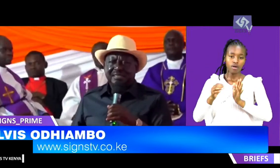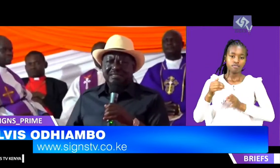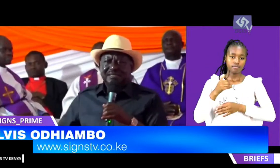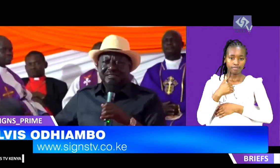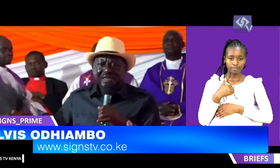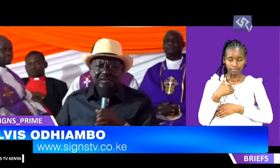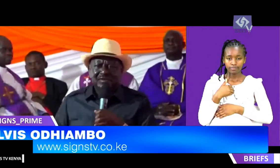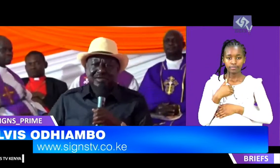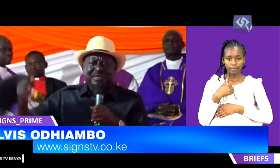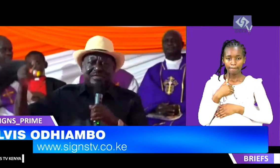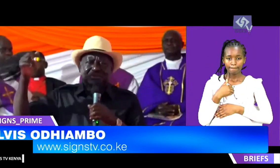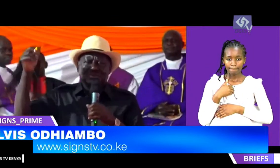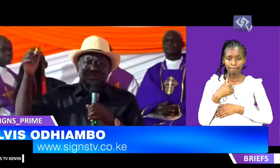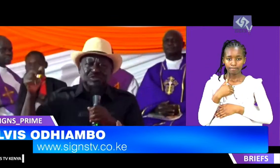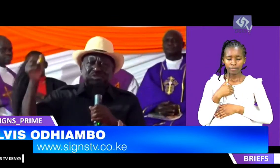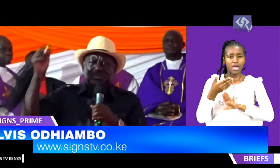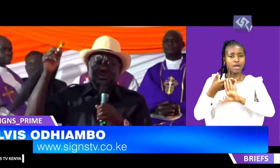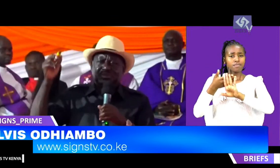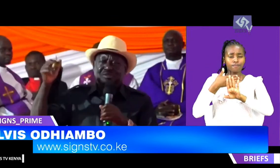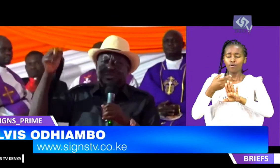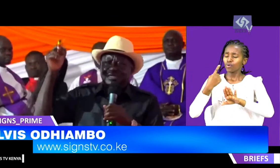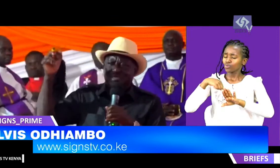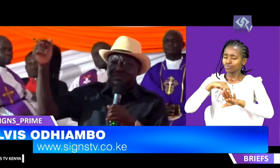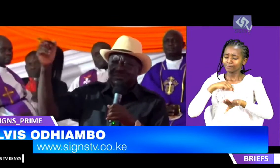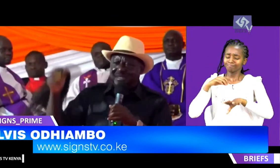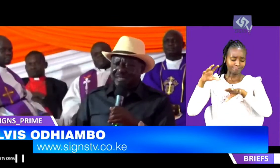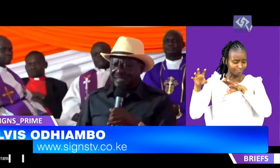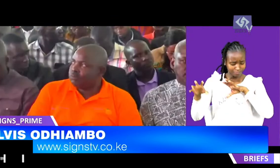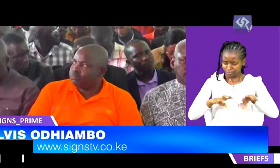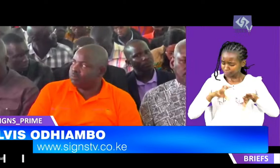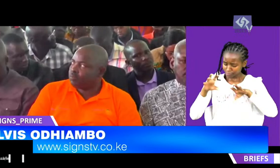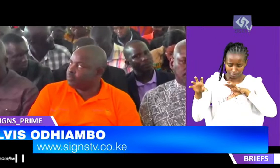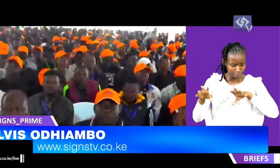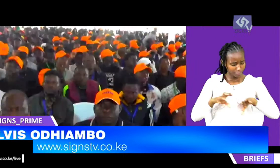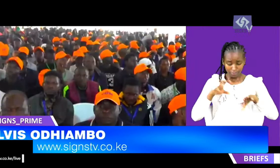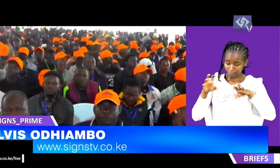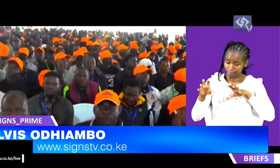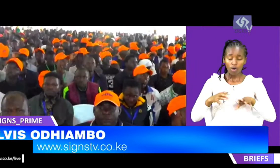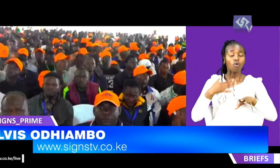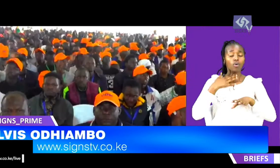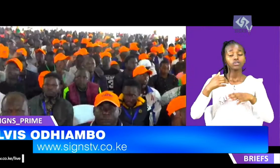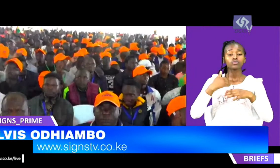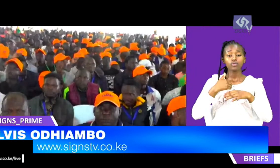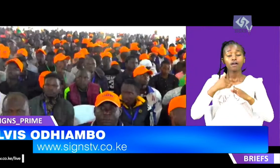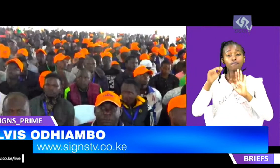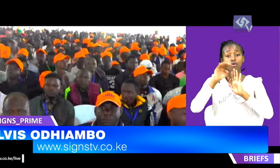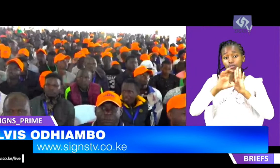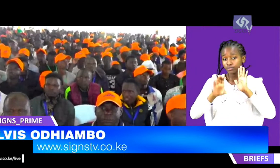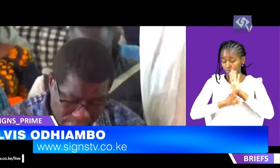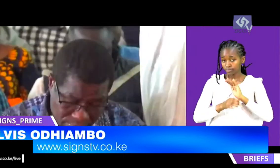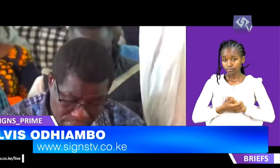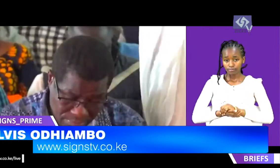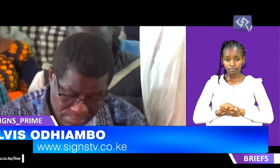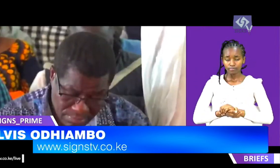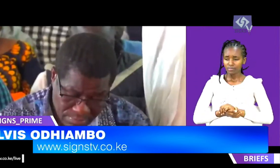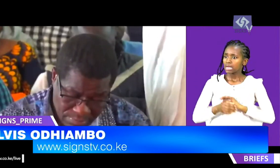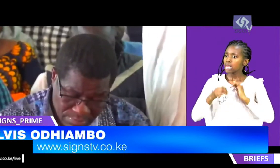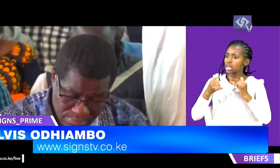The struggle to get a new constitution was not an easy one. The Ruto we see today is the real Ruto. The Ruto we have